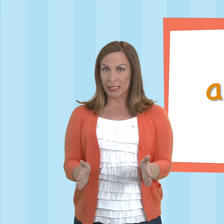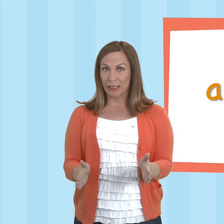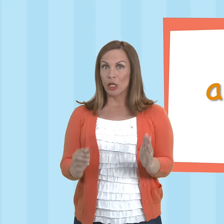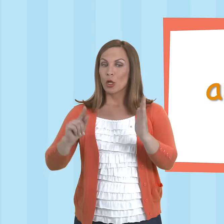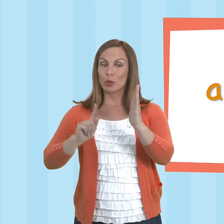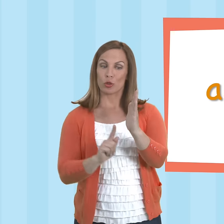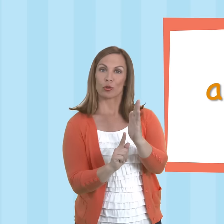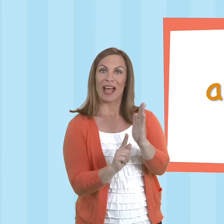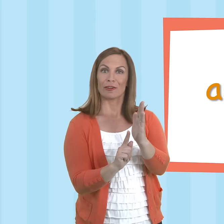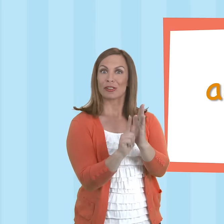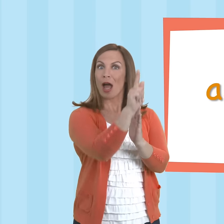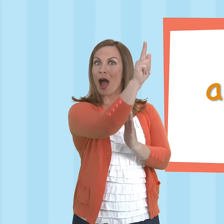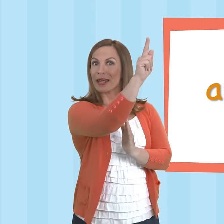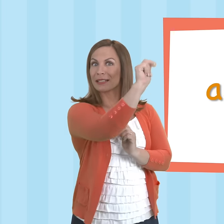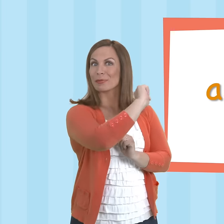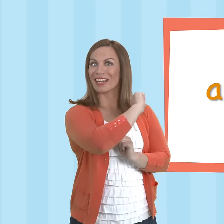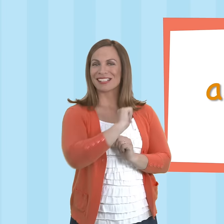person who travels into space.